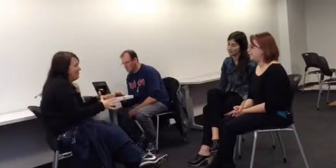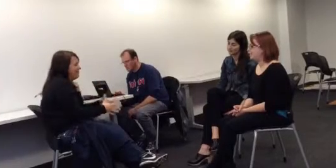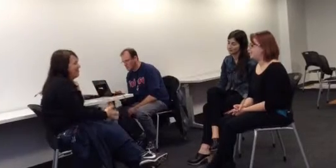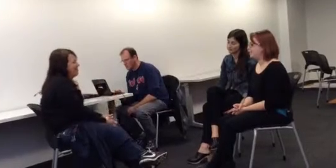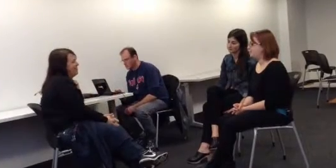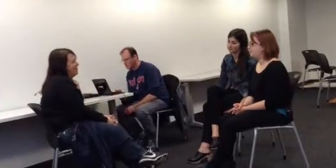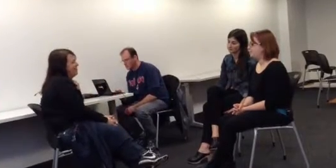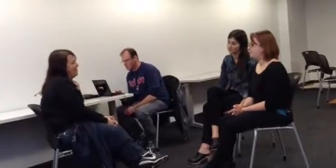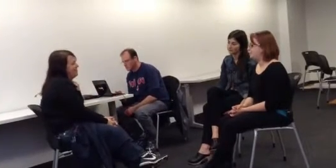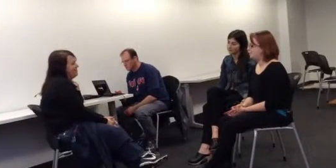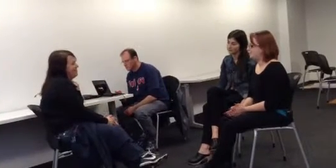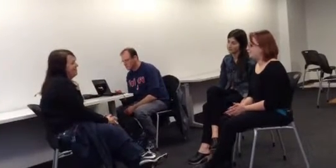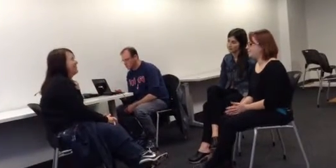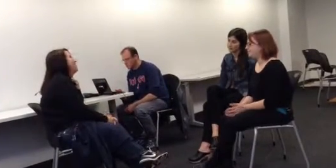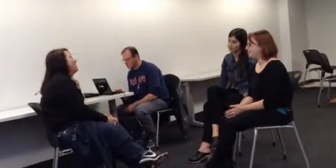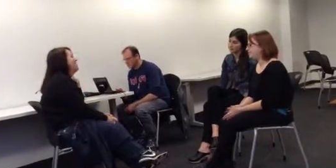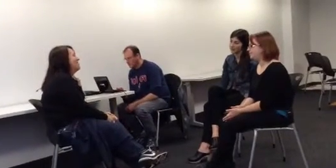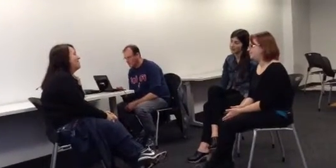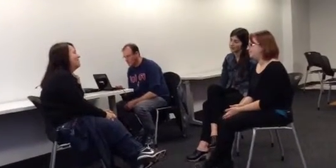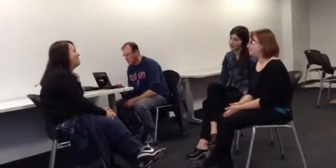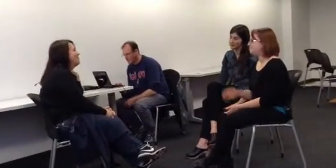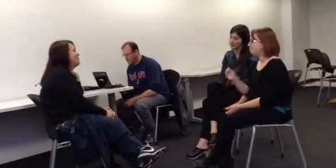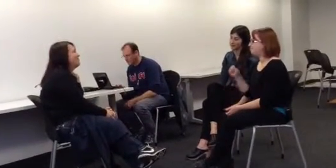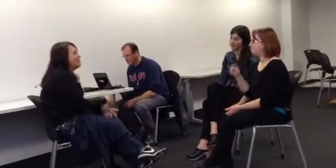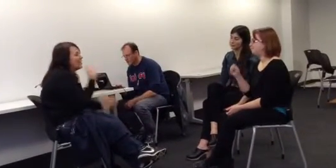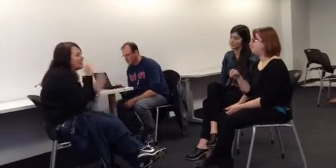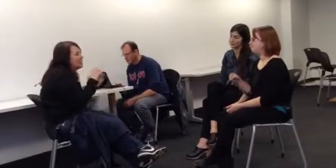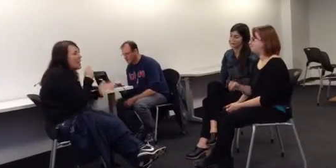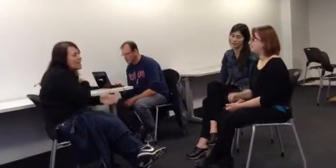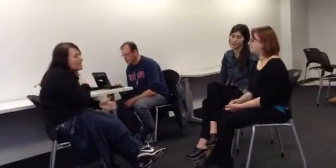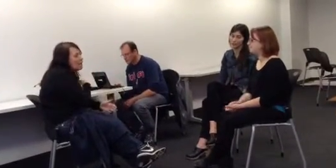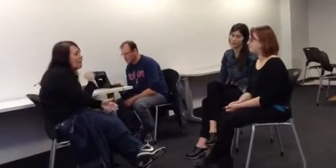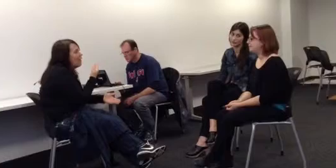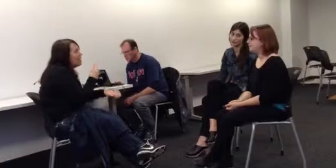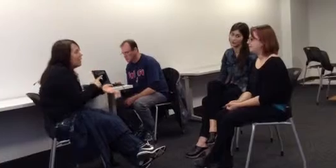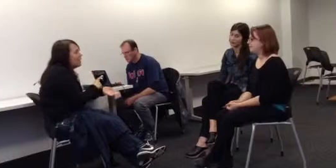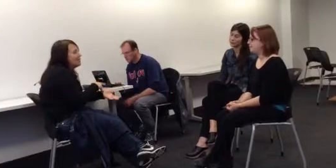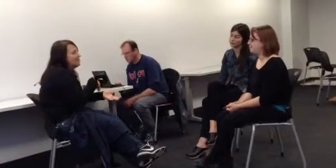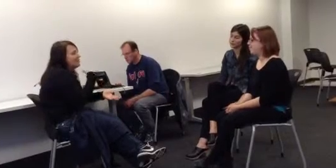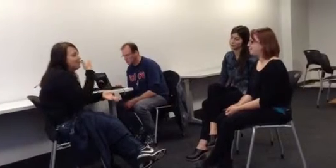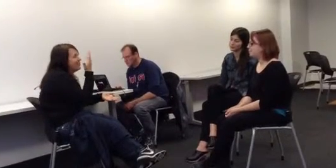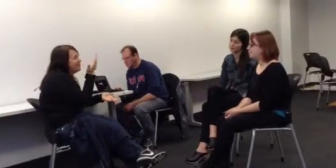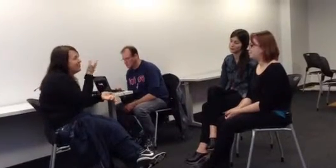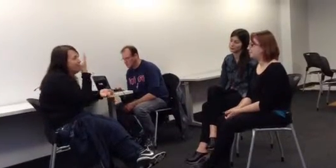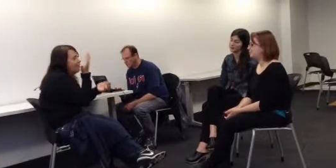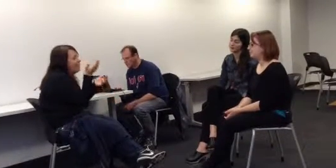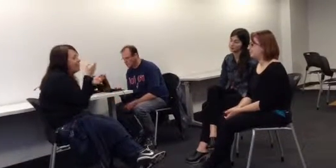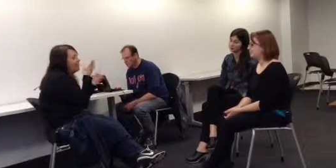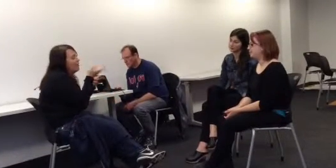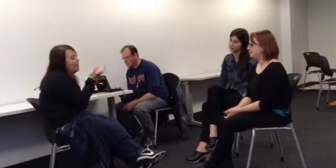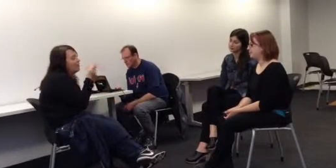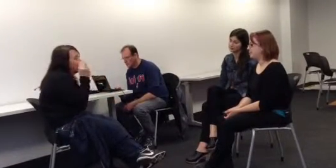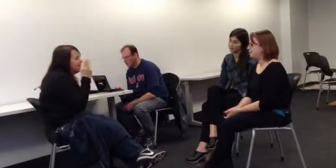deaf people need interpreters, Is there a shortage of interpreters? like for hospitals or